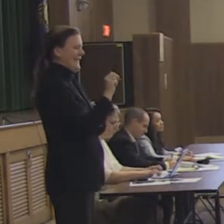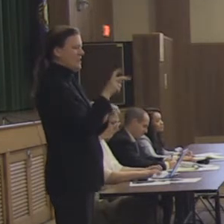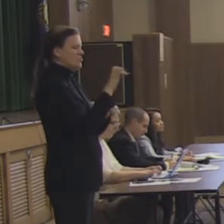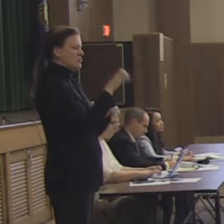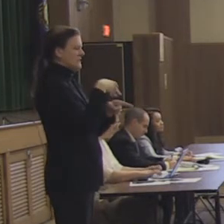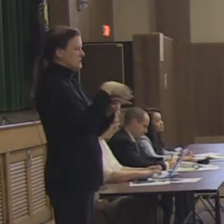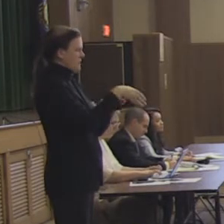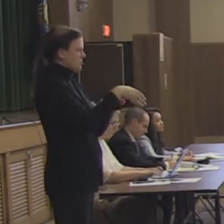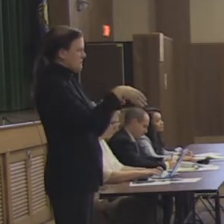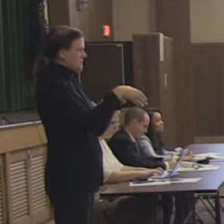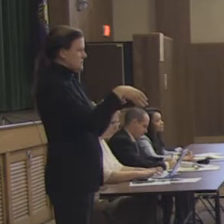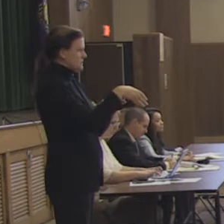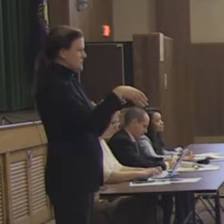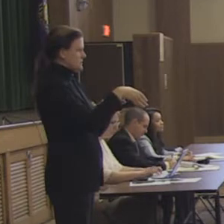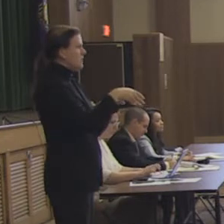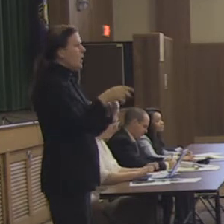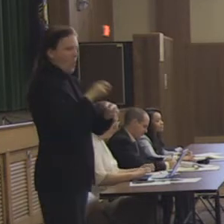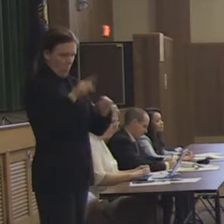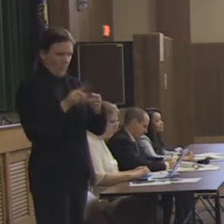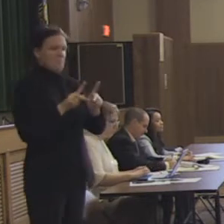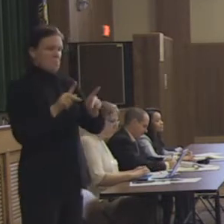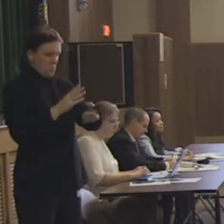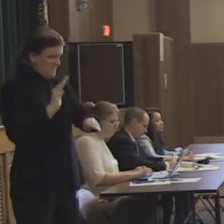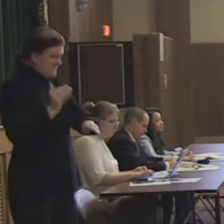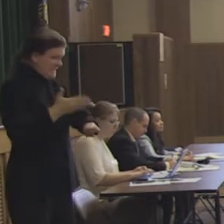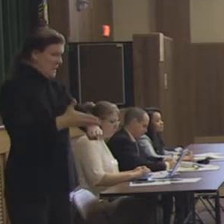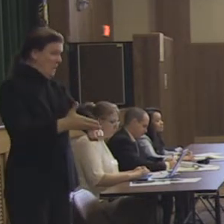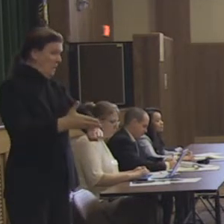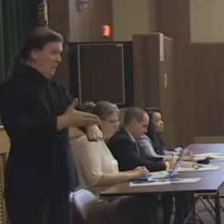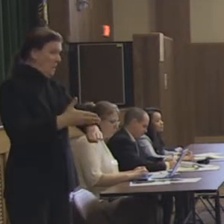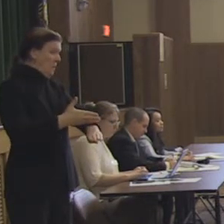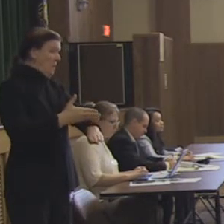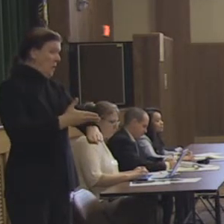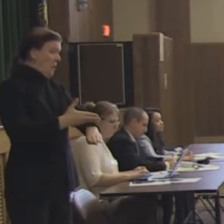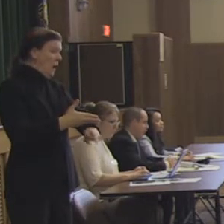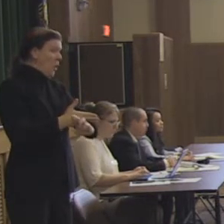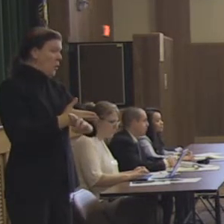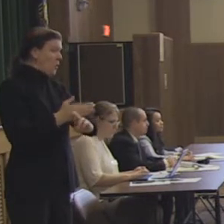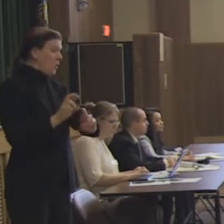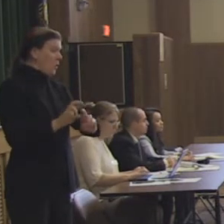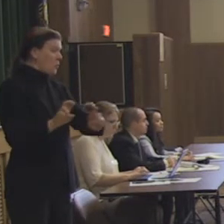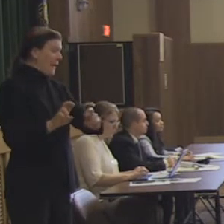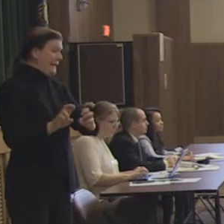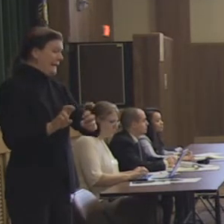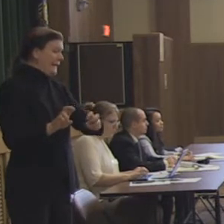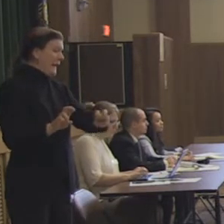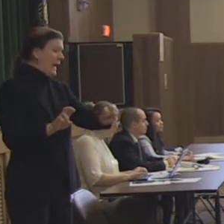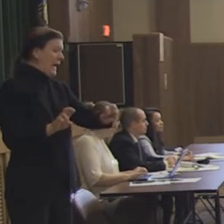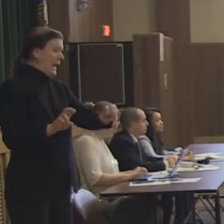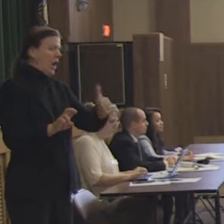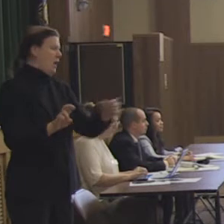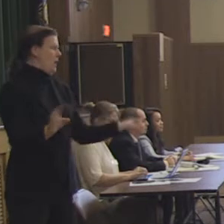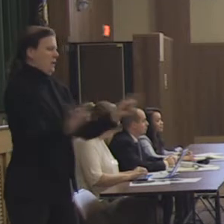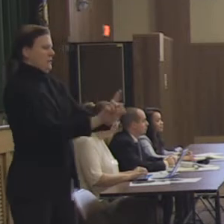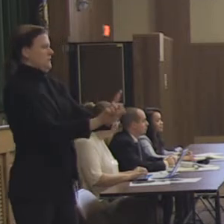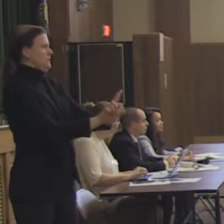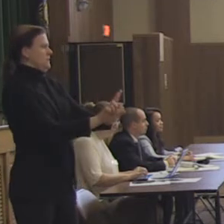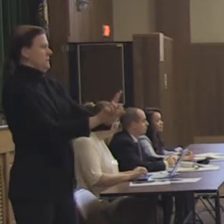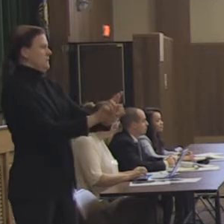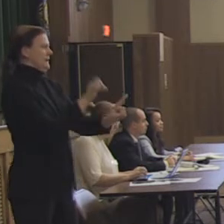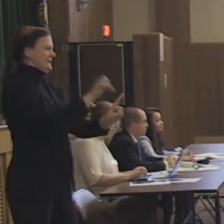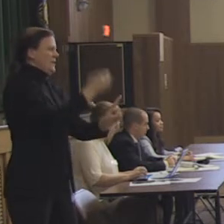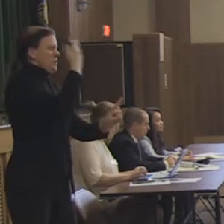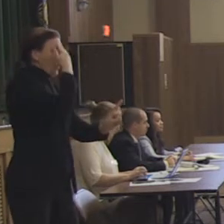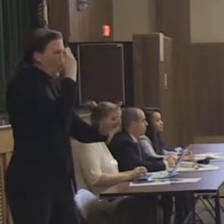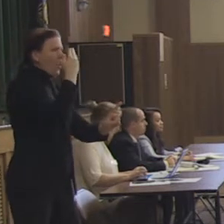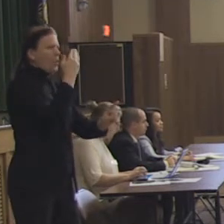And this, I think, is very promising. And here is actually one way in which the political system can, you and your colleagues, could maybe throw